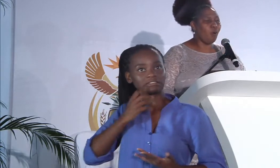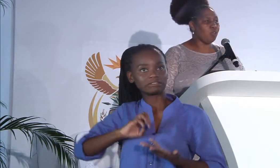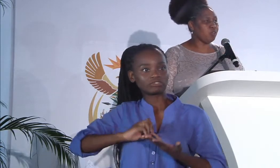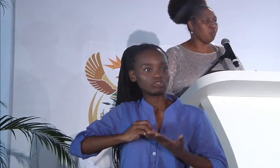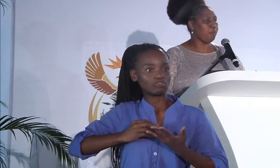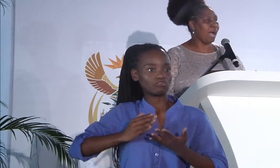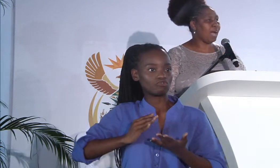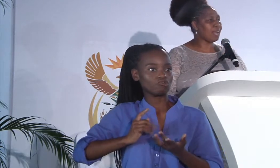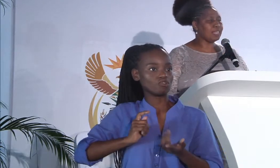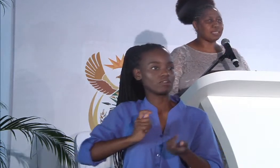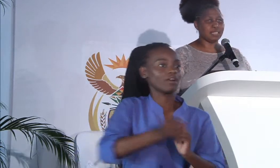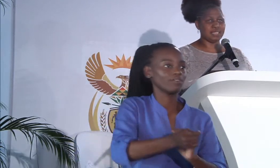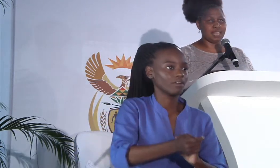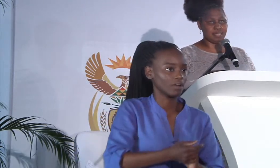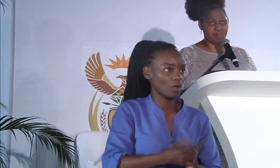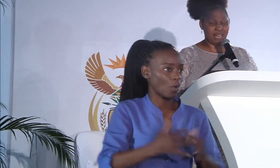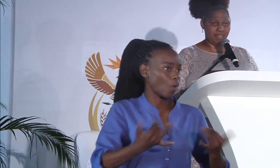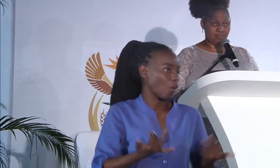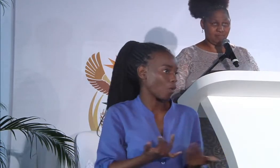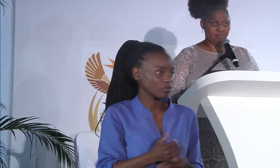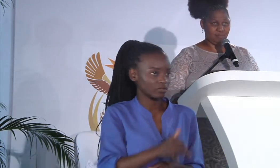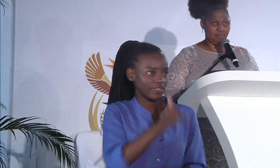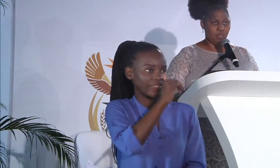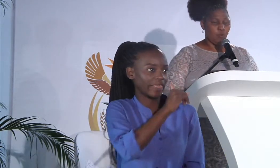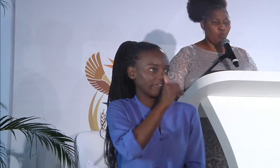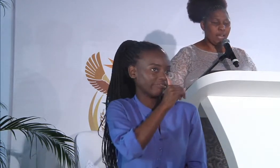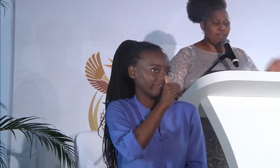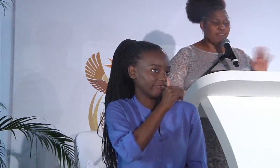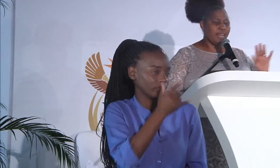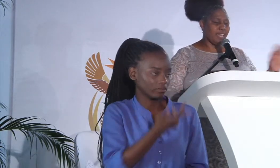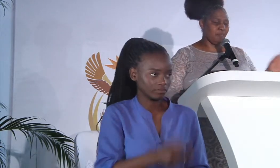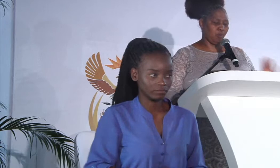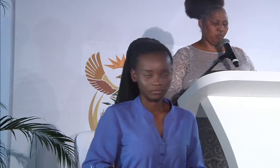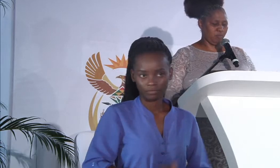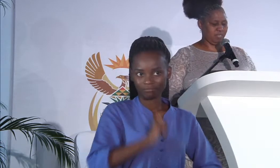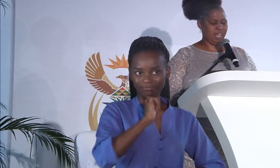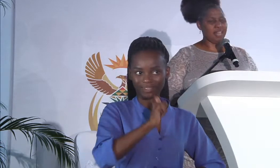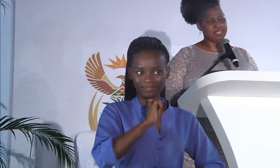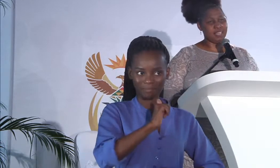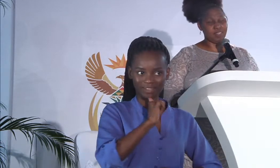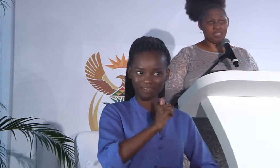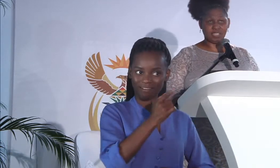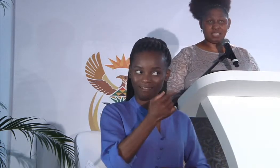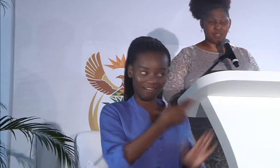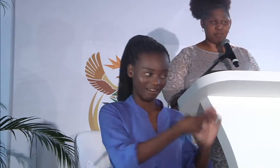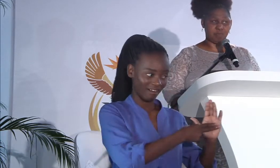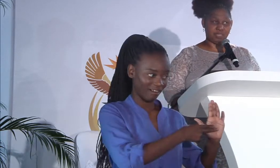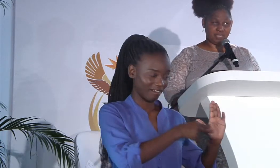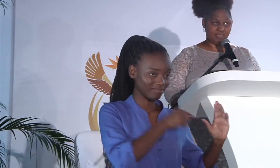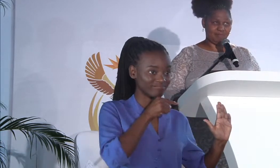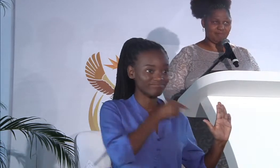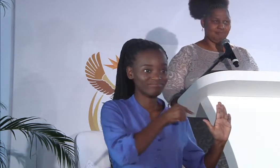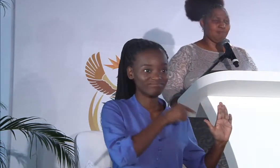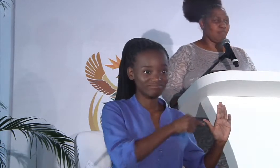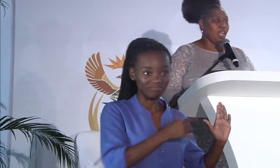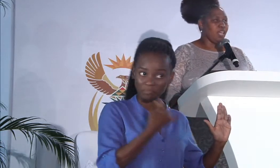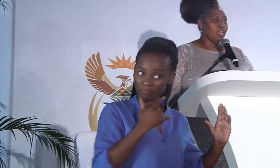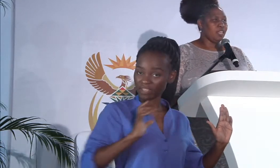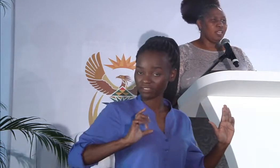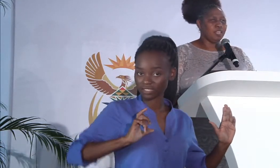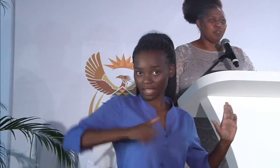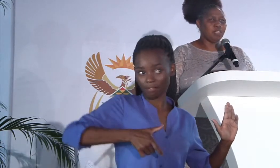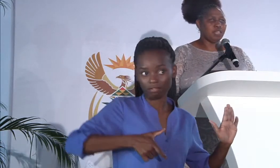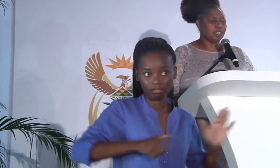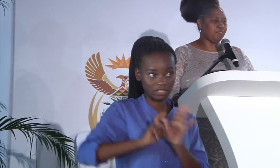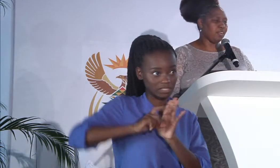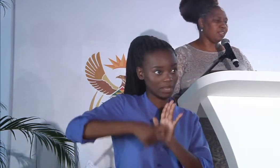call you paras, it doesn't matter. Whatever label, I'll tell you as a disabled person,